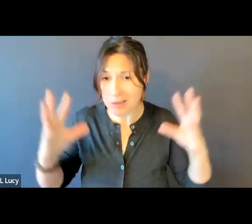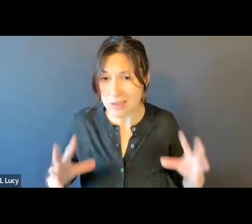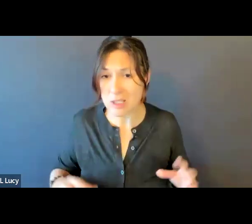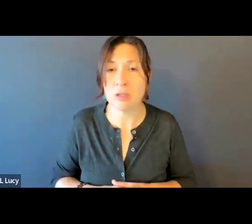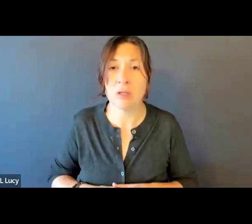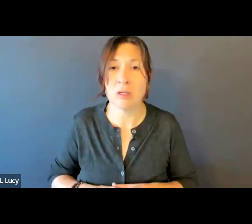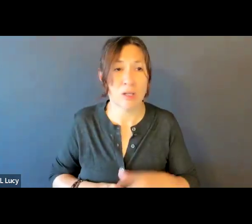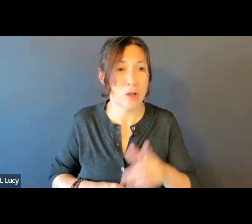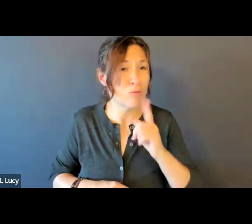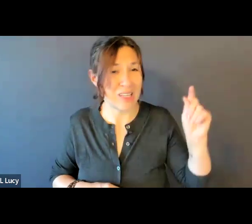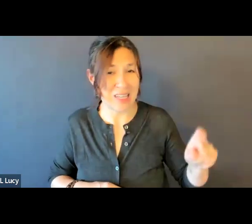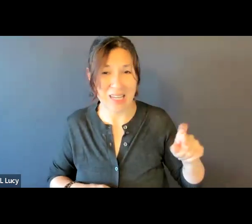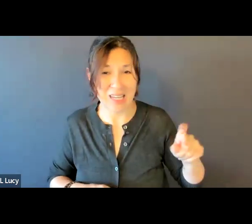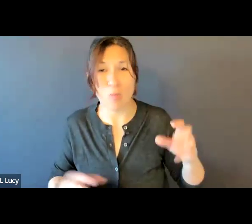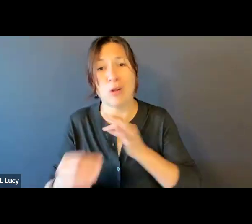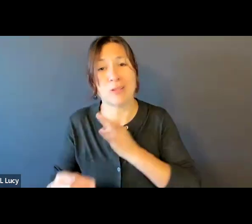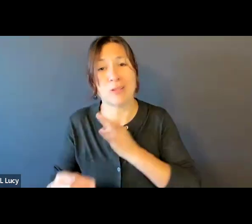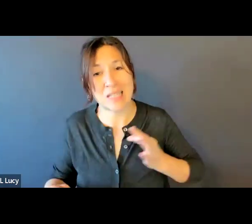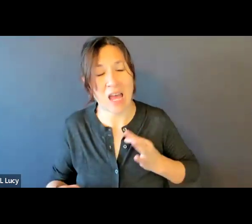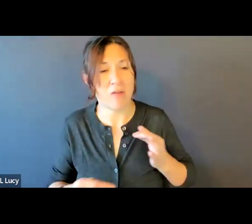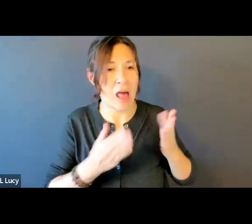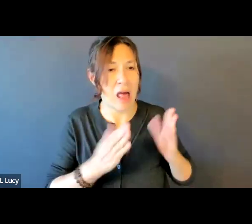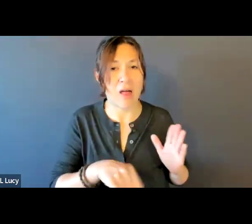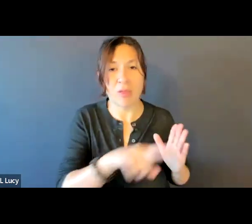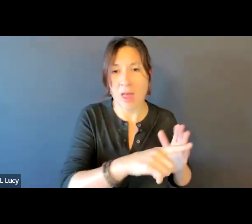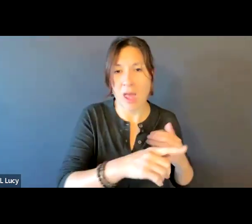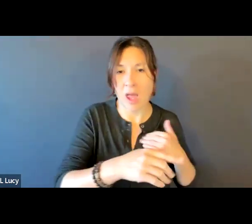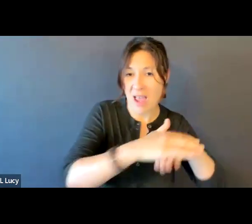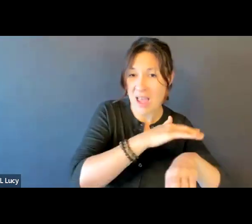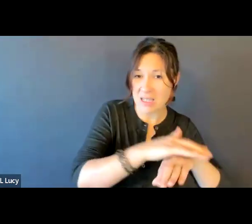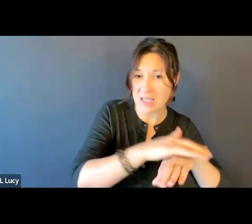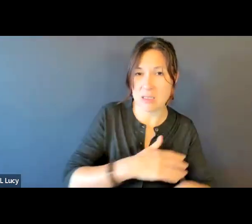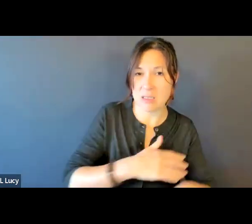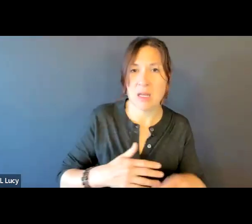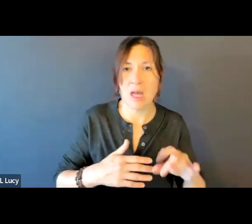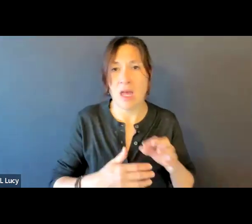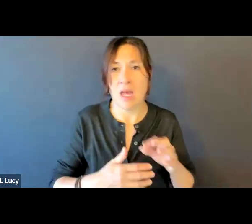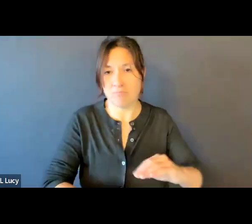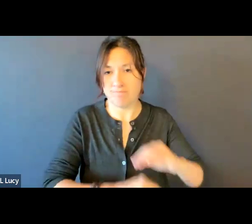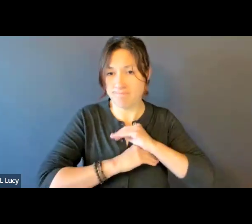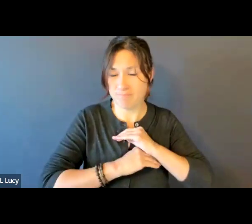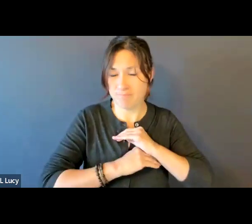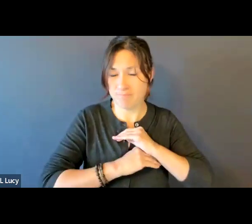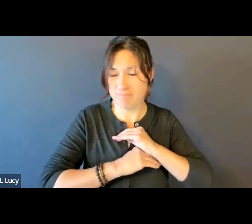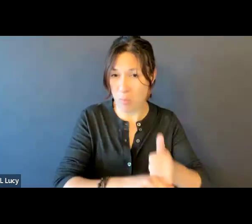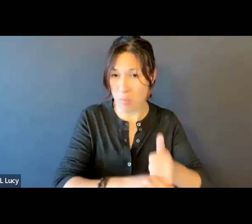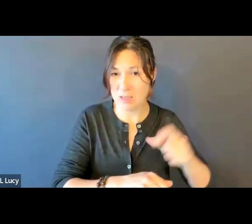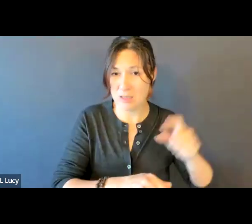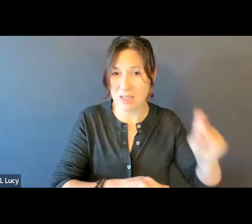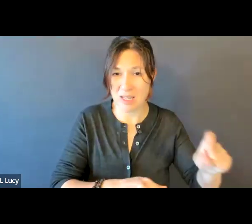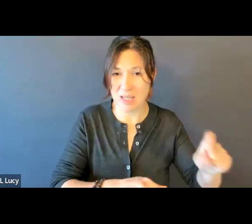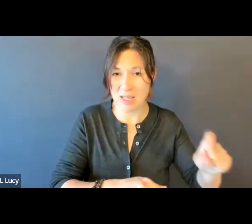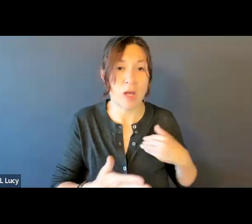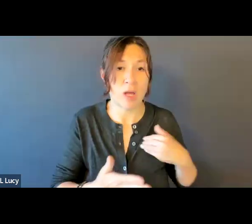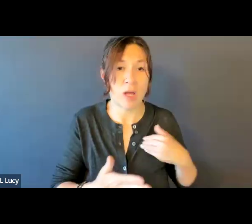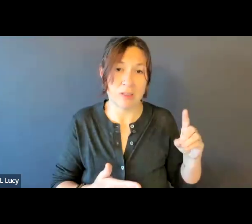to ensure that our students have access, to ensure that we are meeting the compliance needs for both our students with disabilities and our multilingual